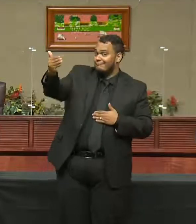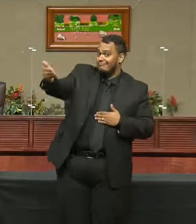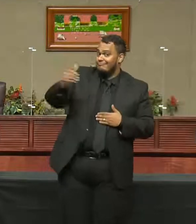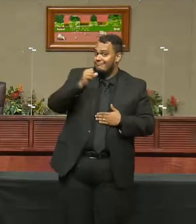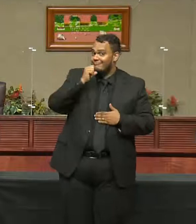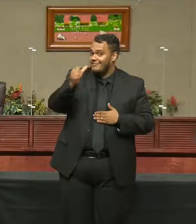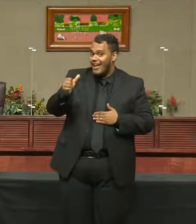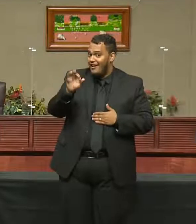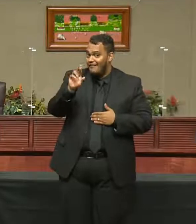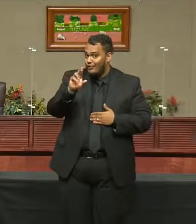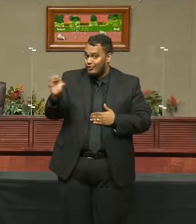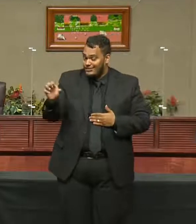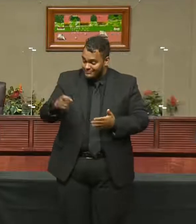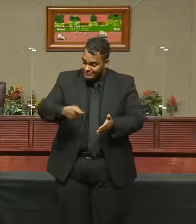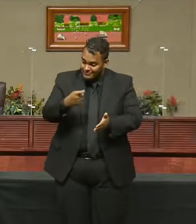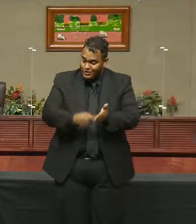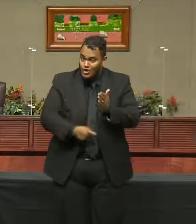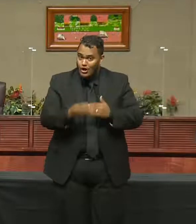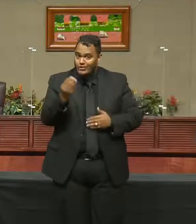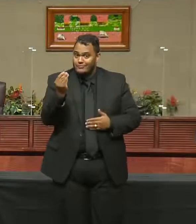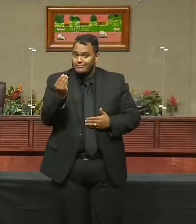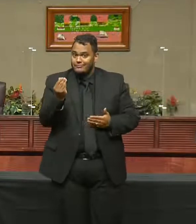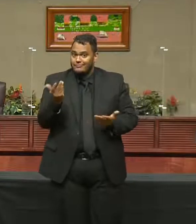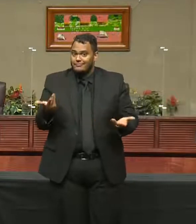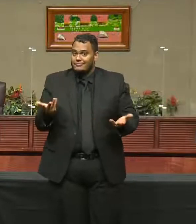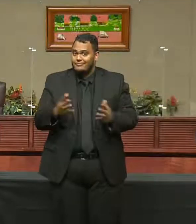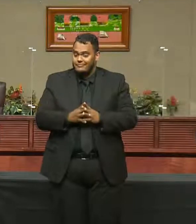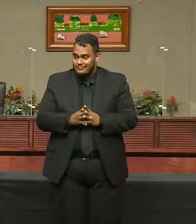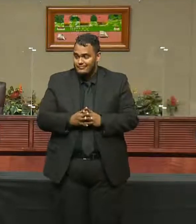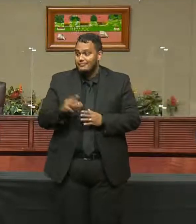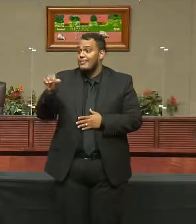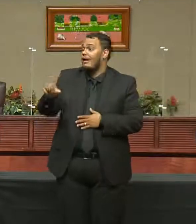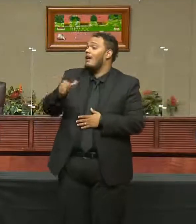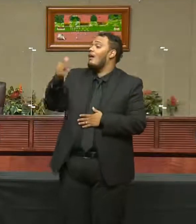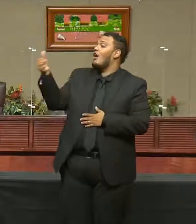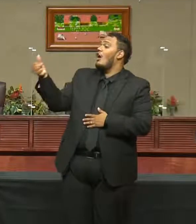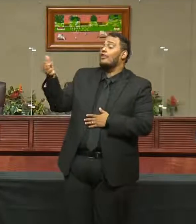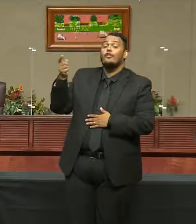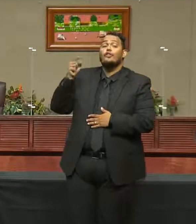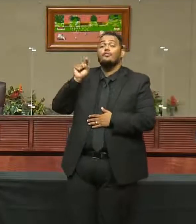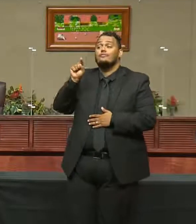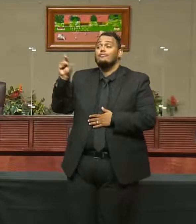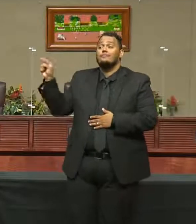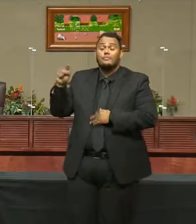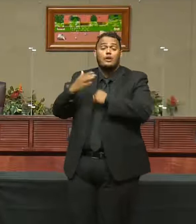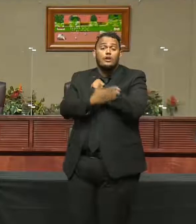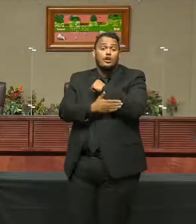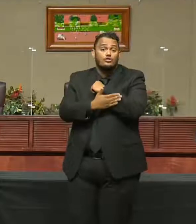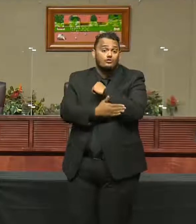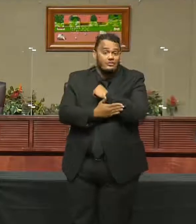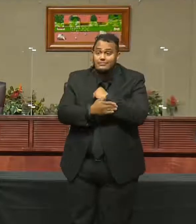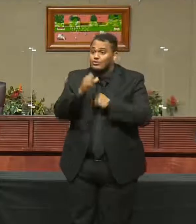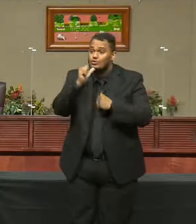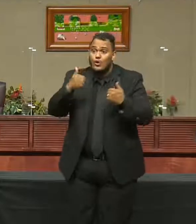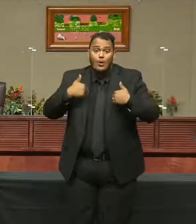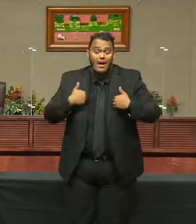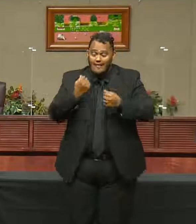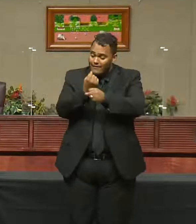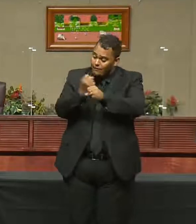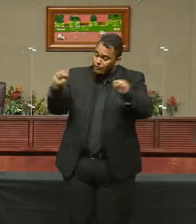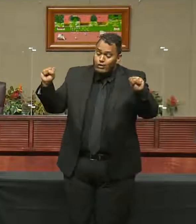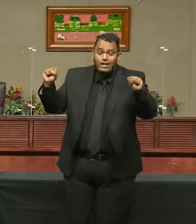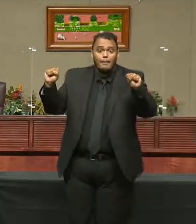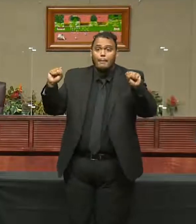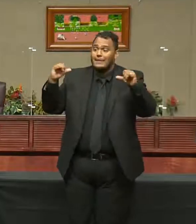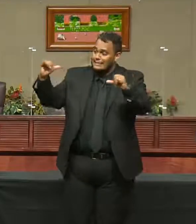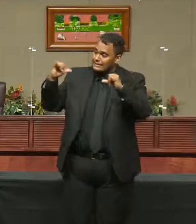other countries where liberties and freedom is not the same that we have in the United States may require those